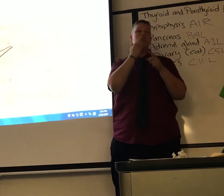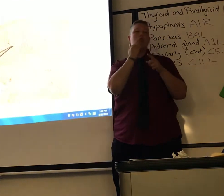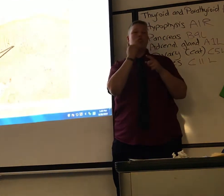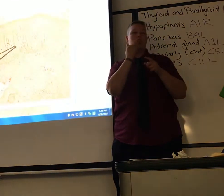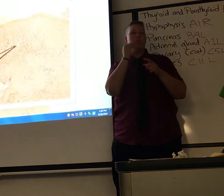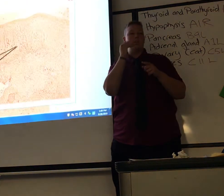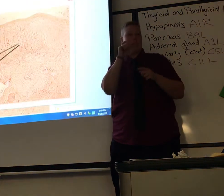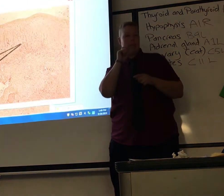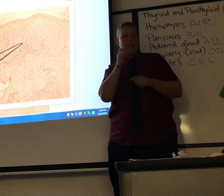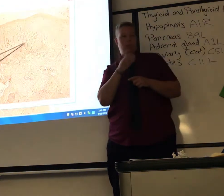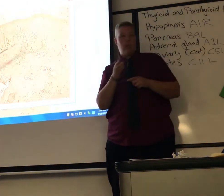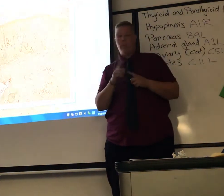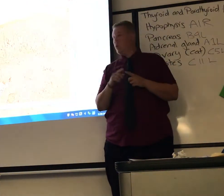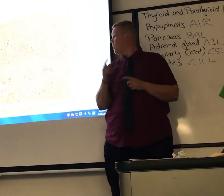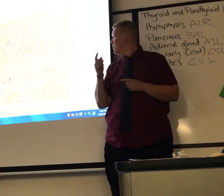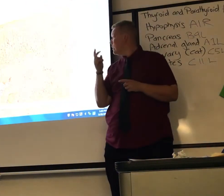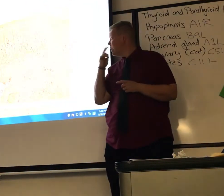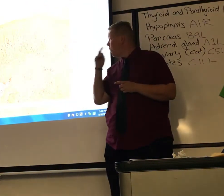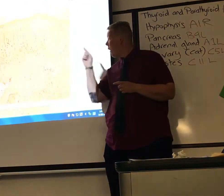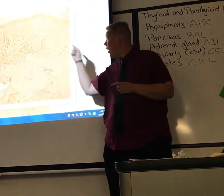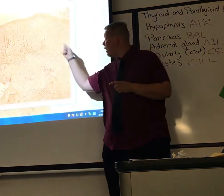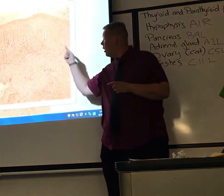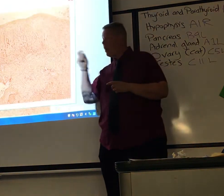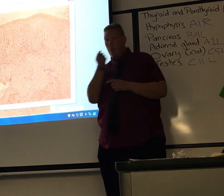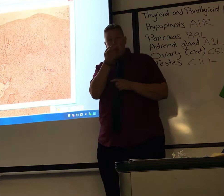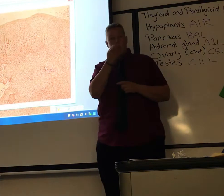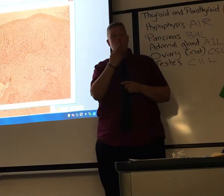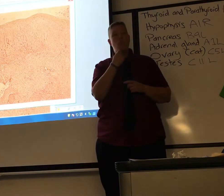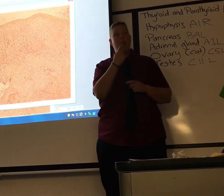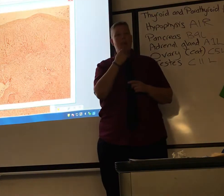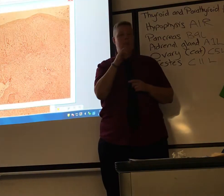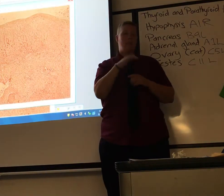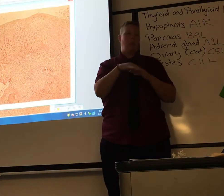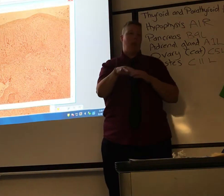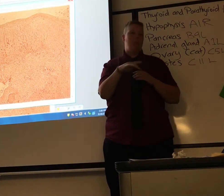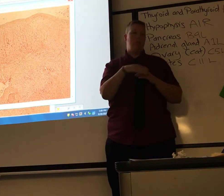reddish in between cells. That's blood. Okay, so the corticosteroids can get into the bloodstream.